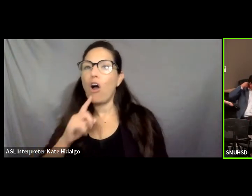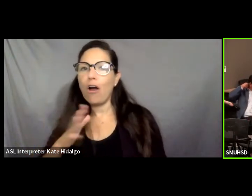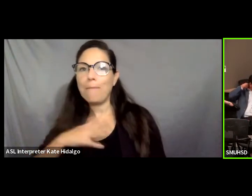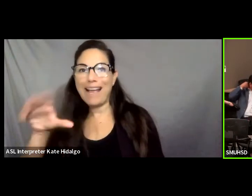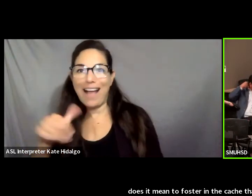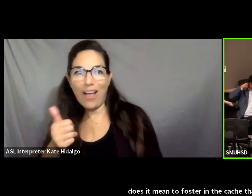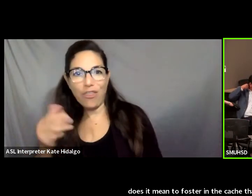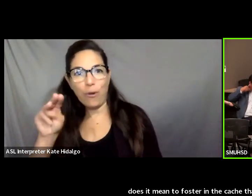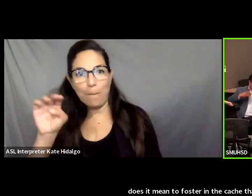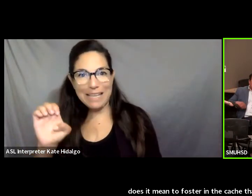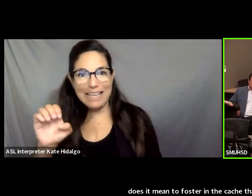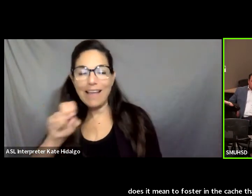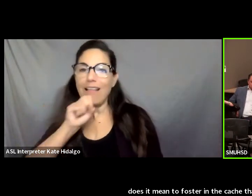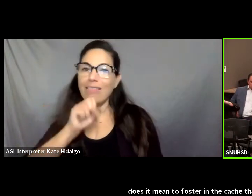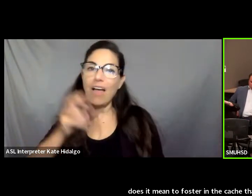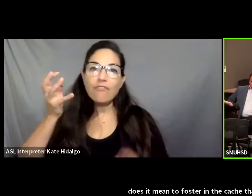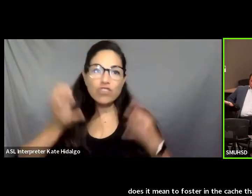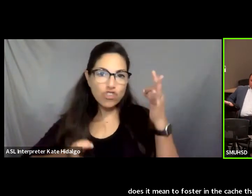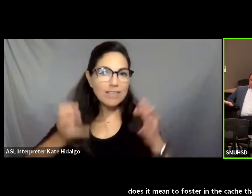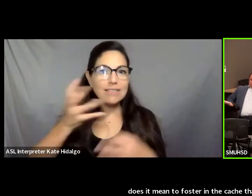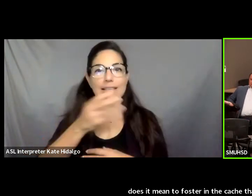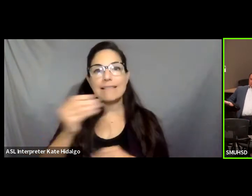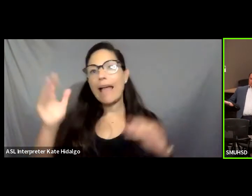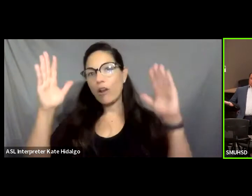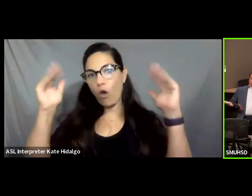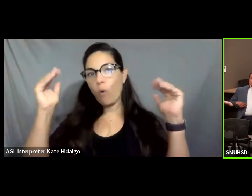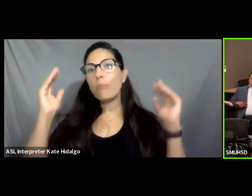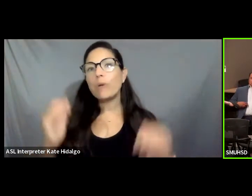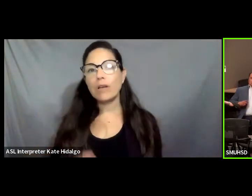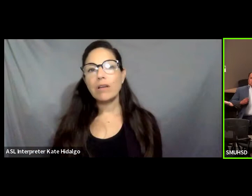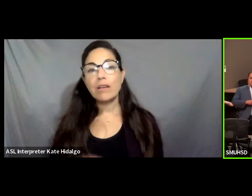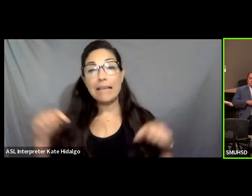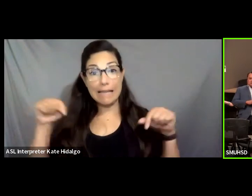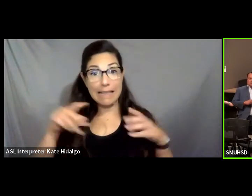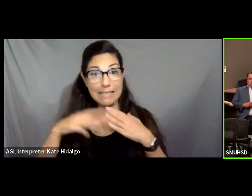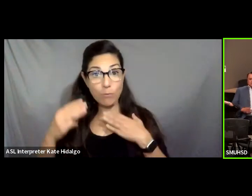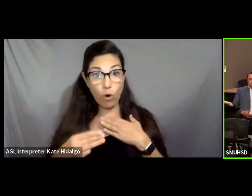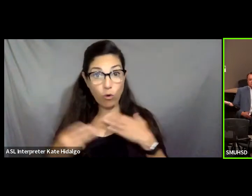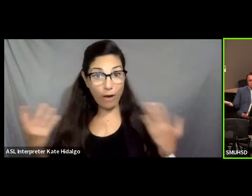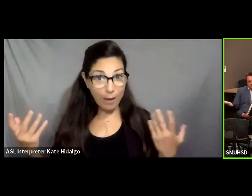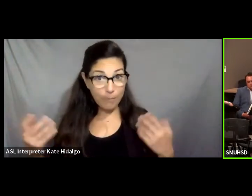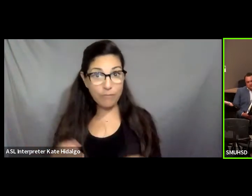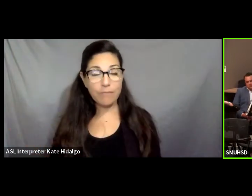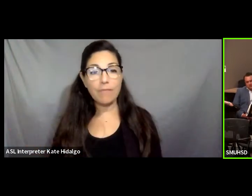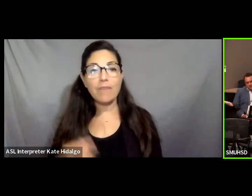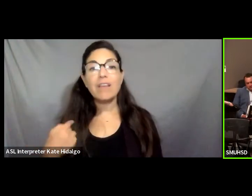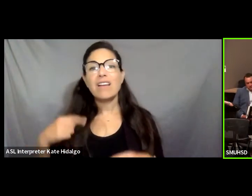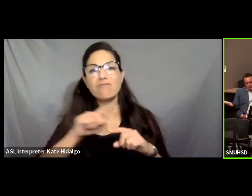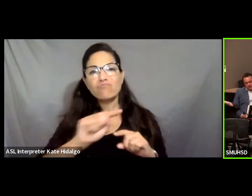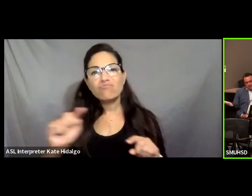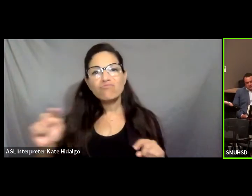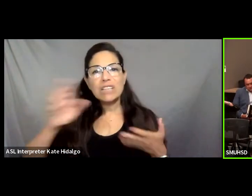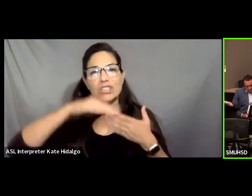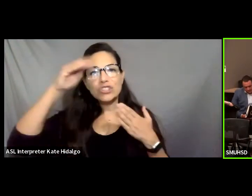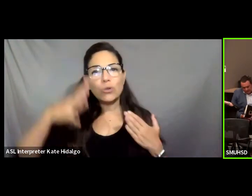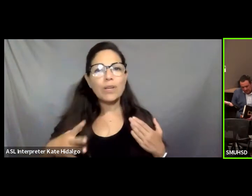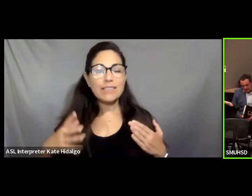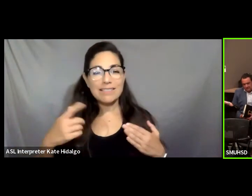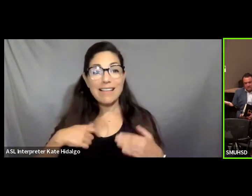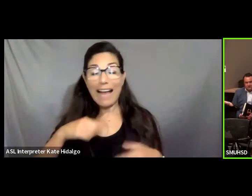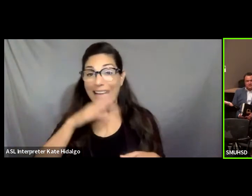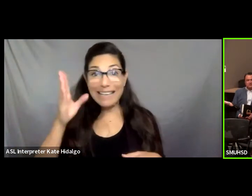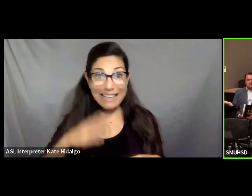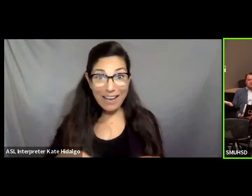love, justice, and hope in our program and for our students. And I can